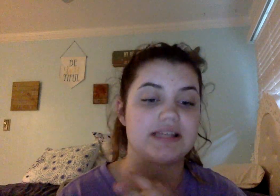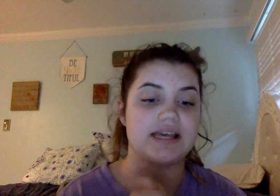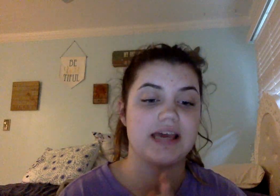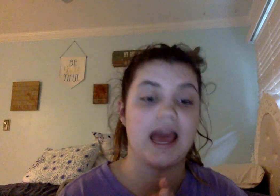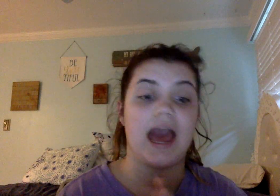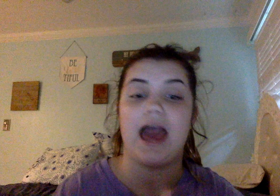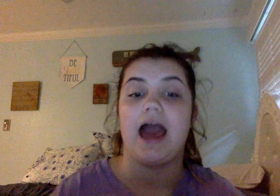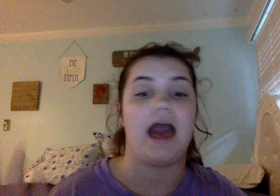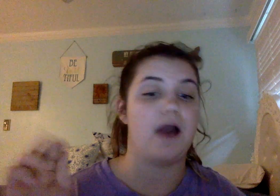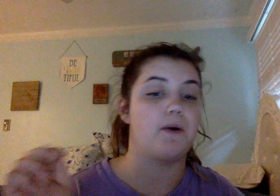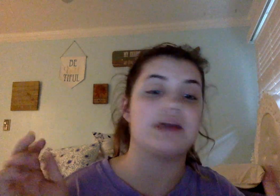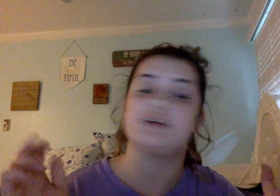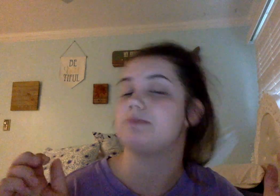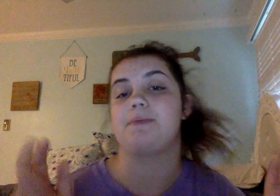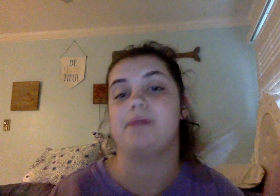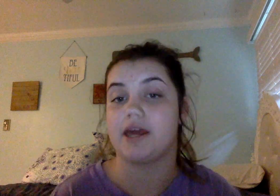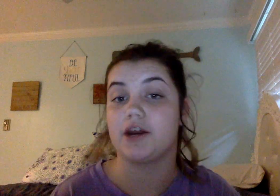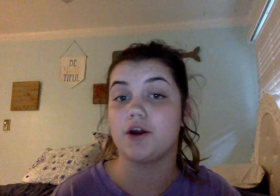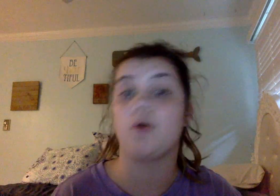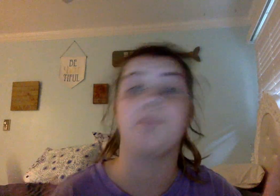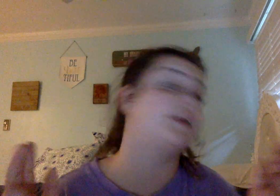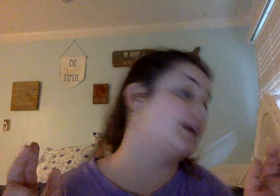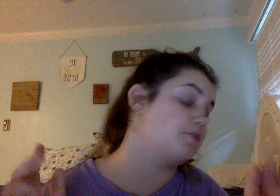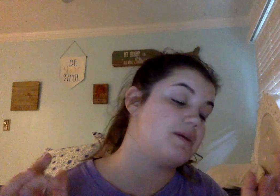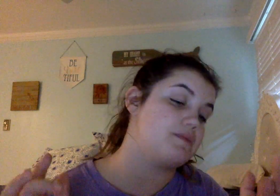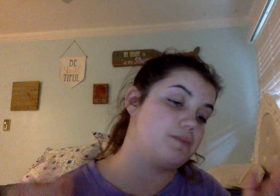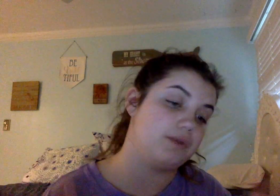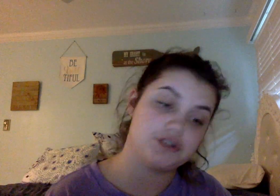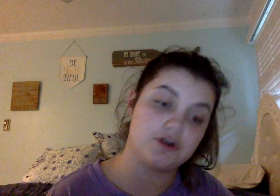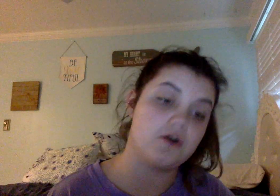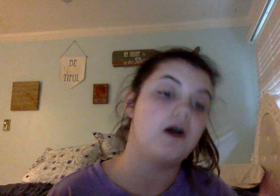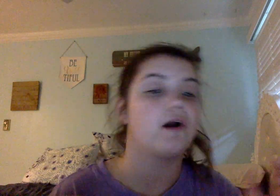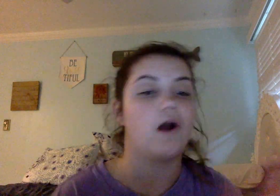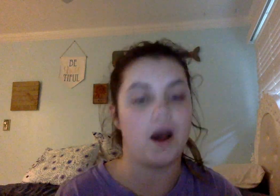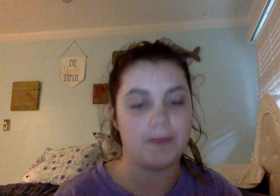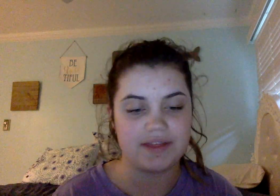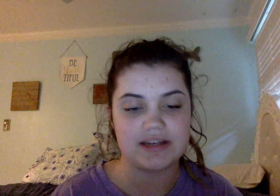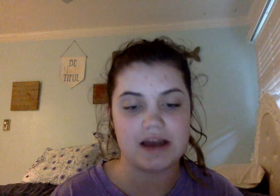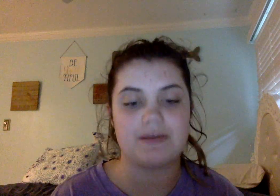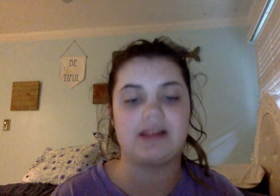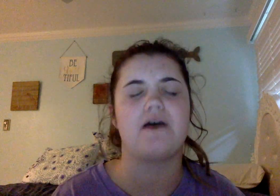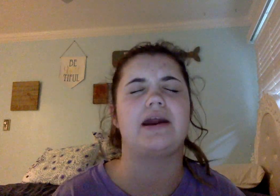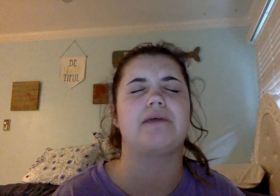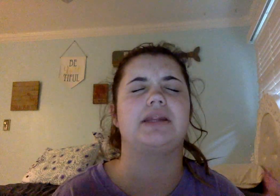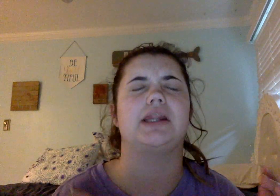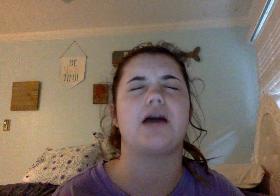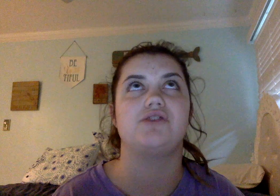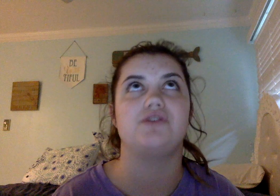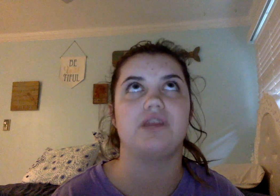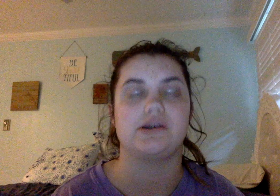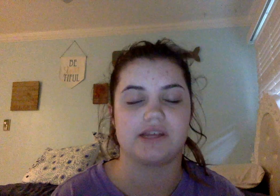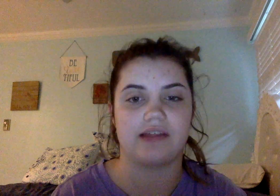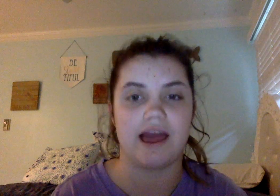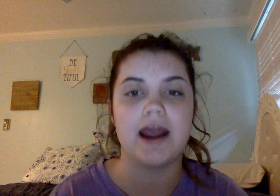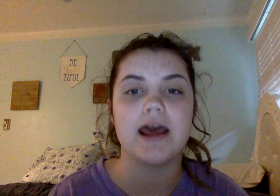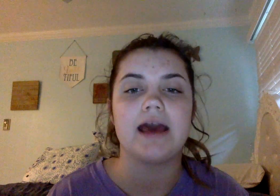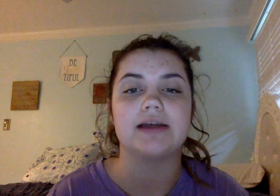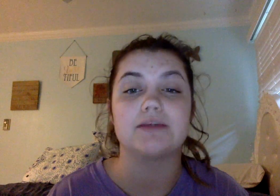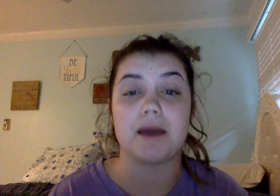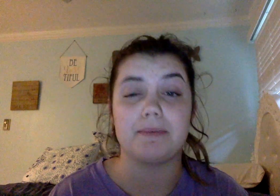see how I use my planner or plan with me in my bullet journal, comment that down below, and I would love to do videos like that. Because my